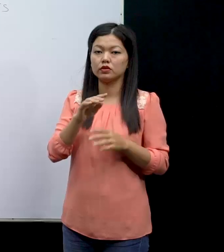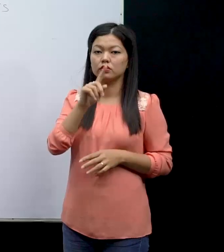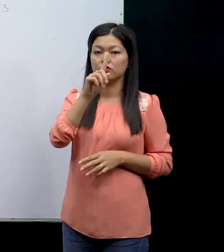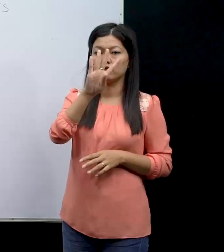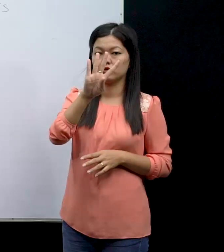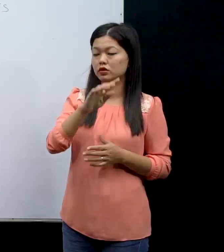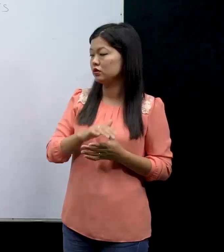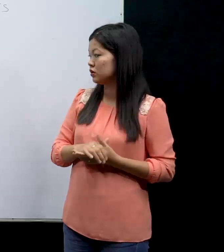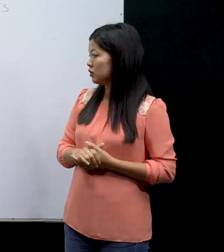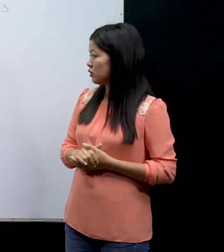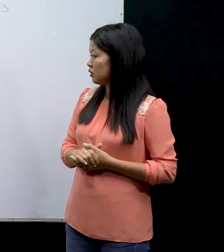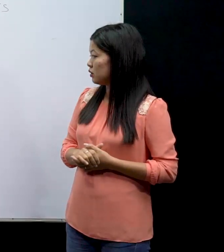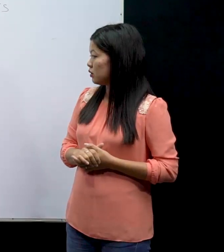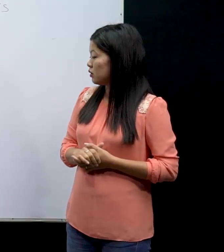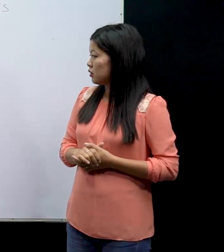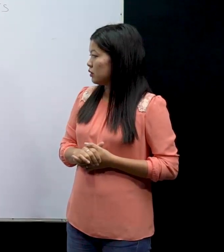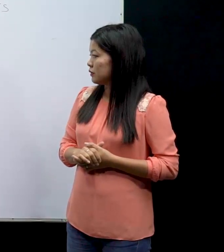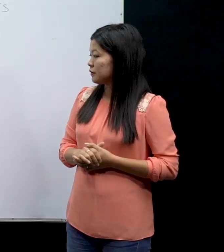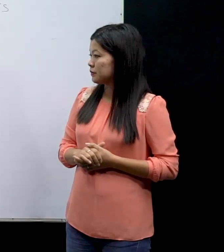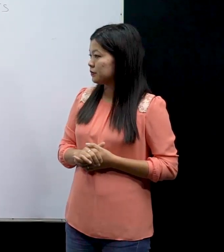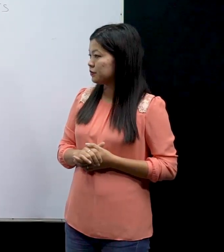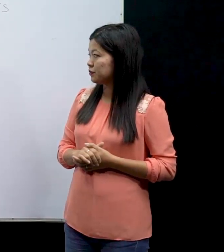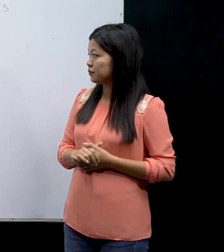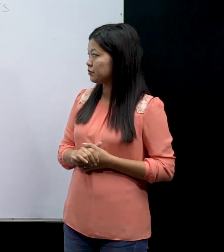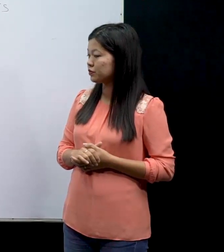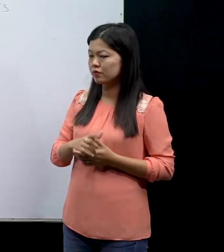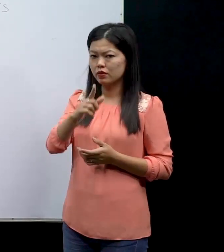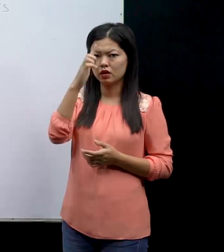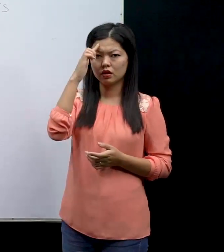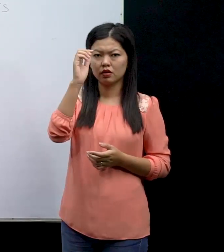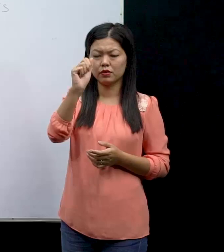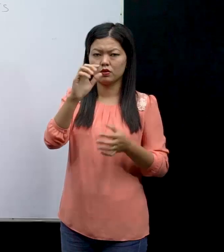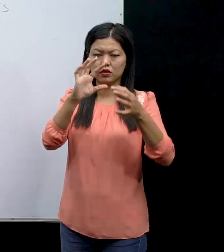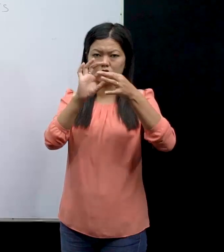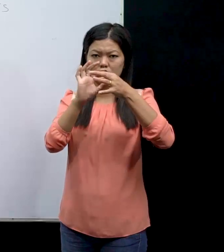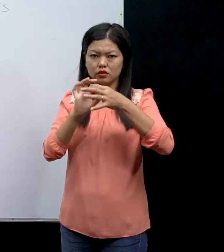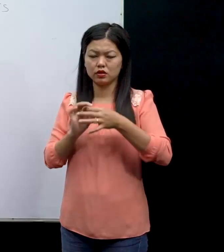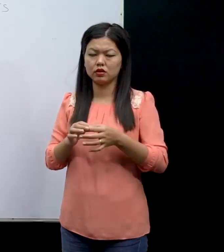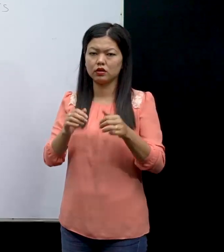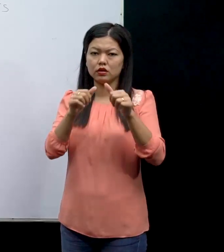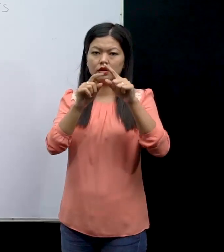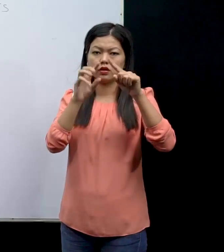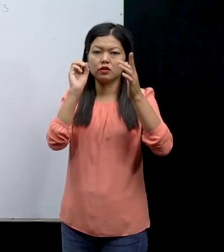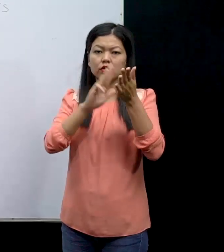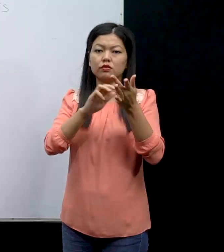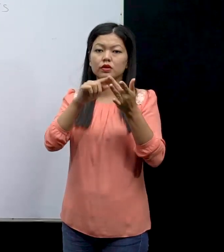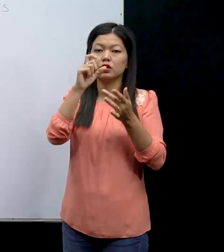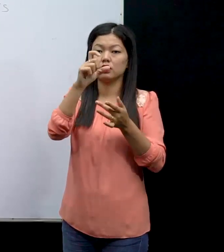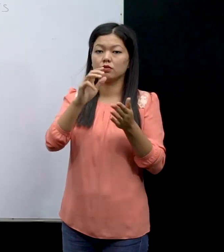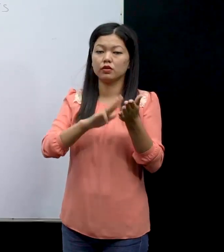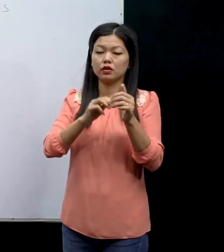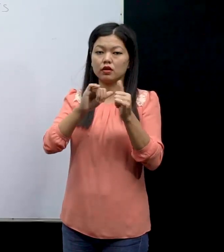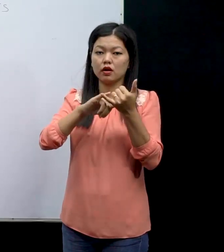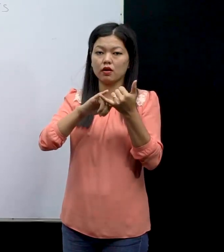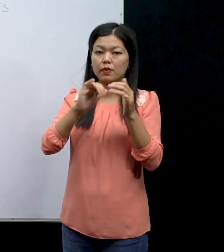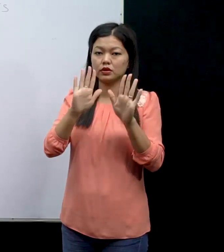Okay, so students, you have to remember that whatever I'm writing, this is a relative atomic mass. Okay, relative atomic mass. Okay, now the fourth